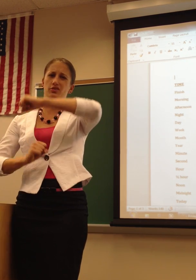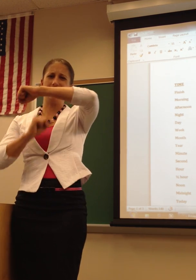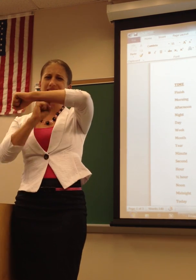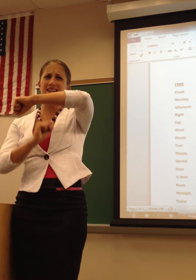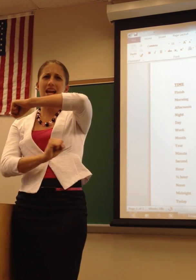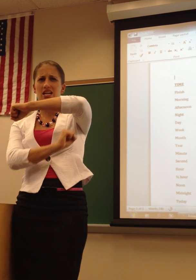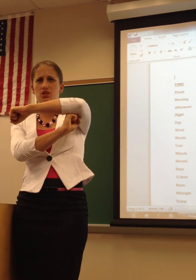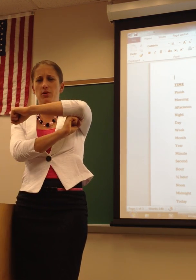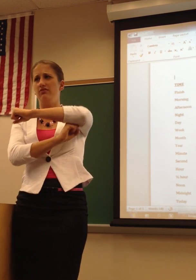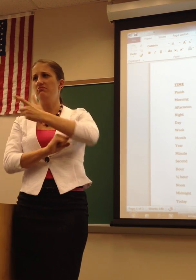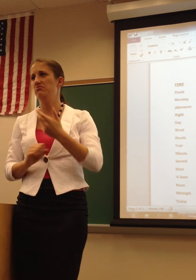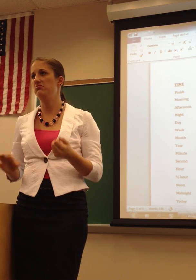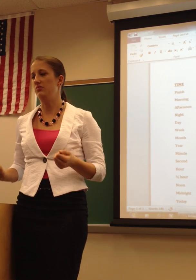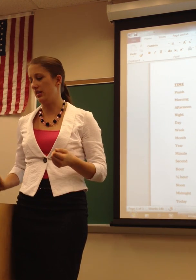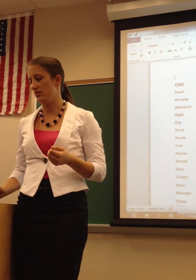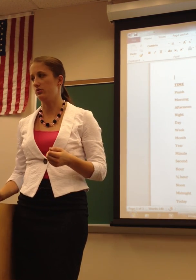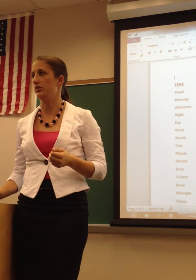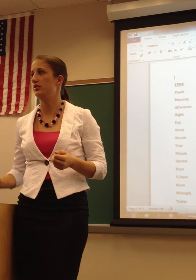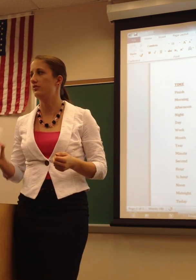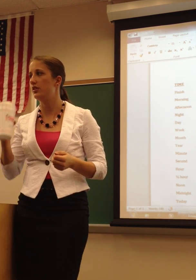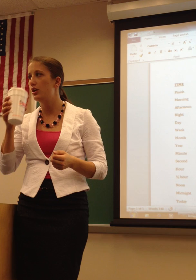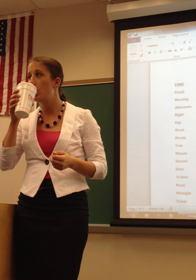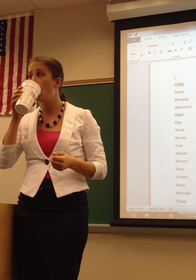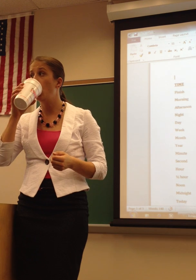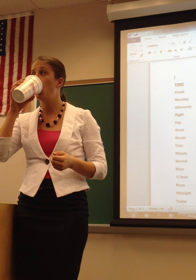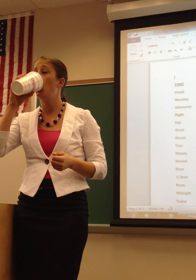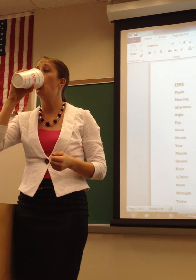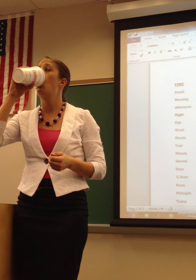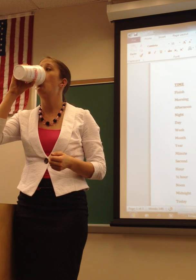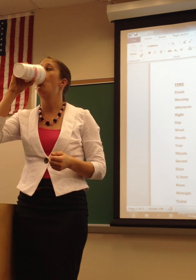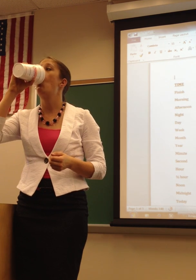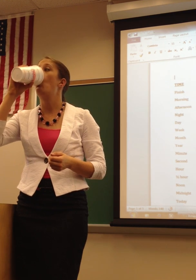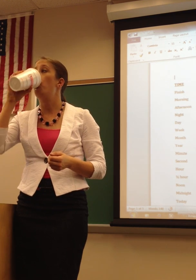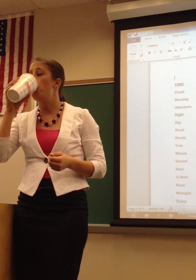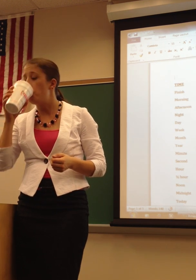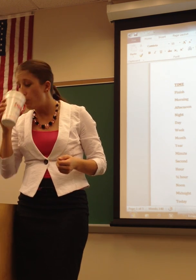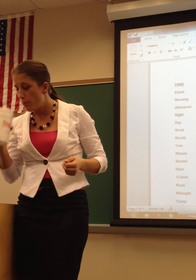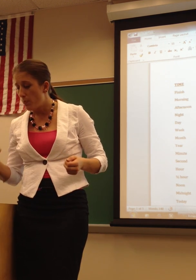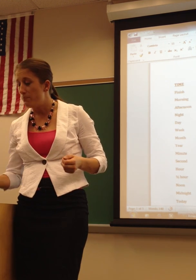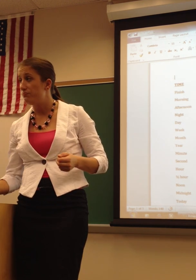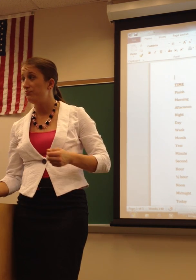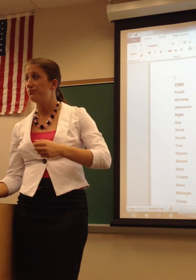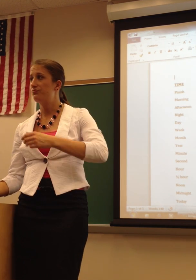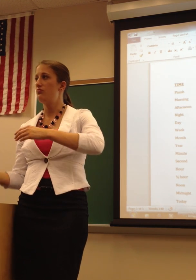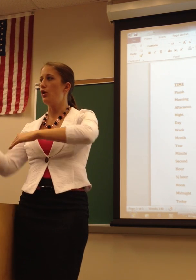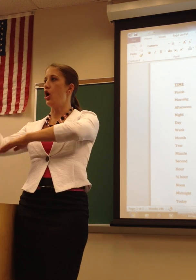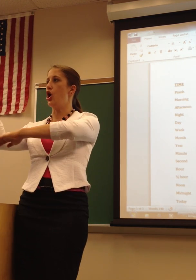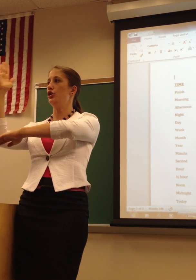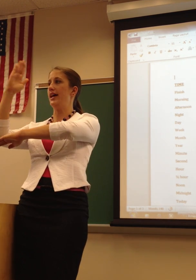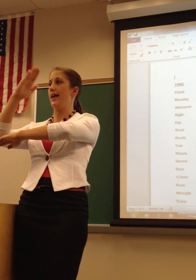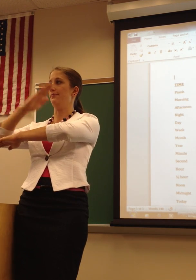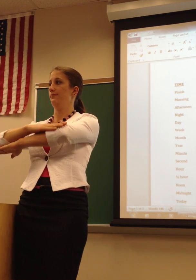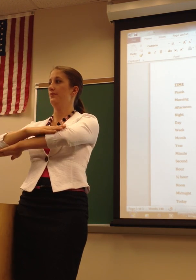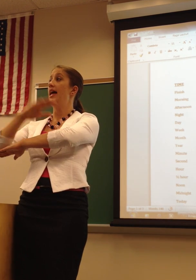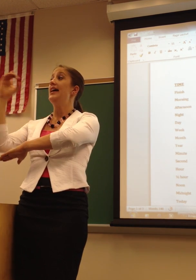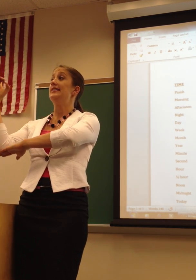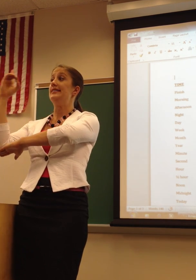like stage, but that was really There was good. another one, this is all day, right? And there was another one going down All day.